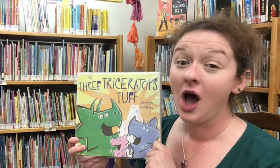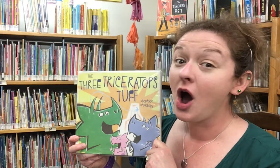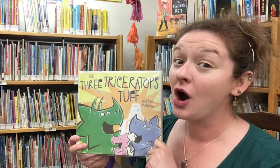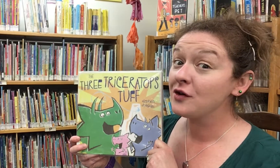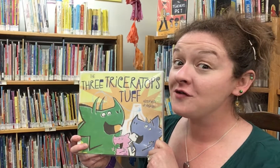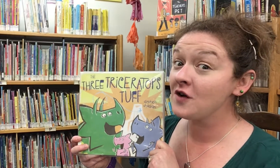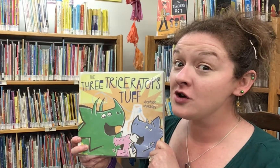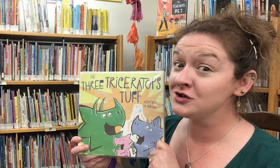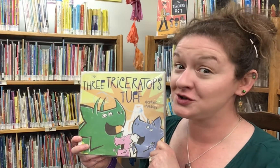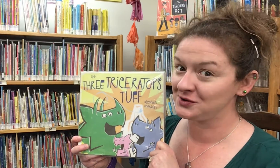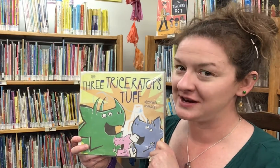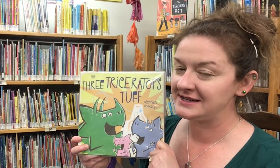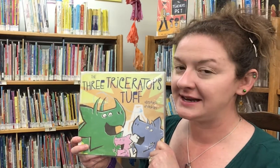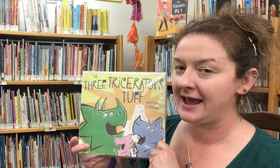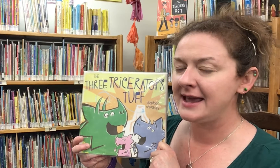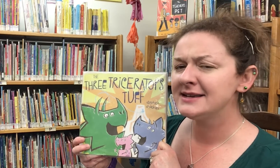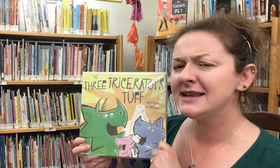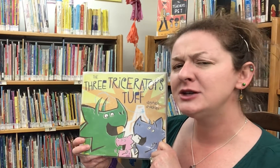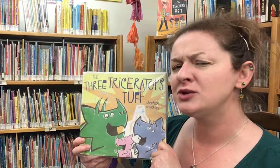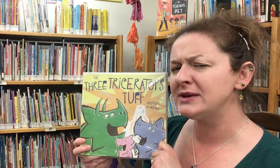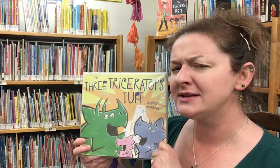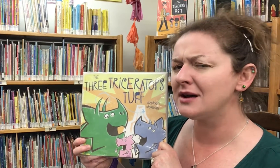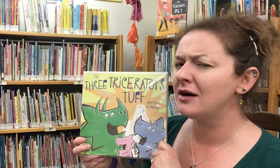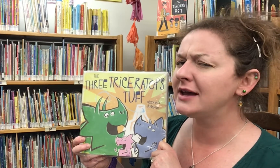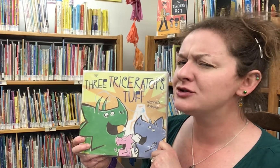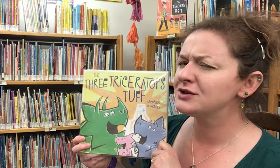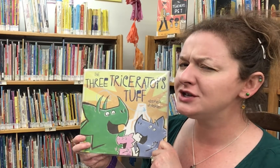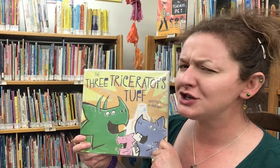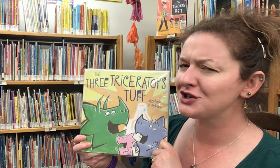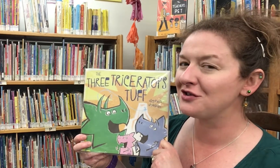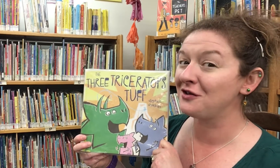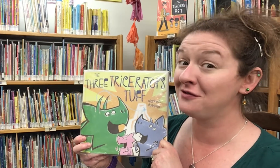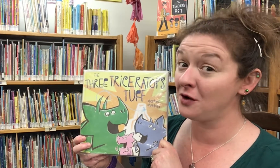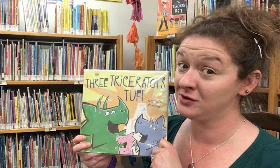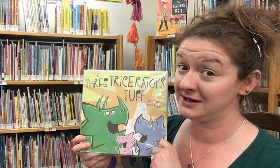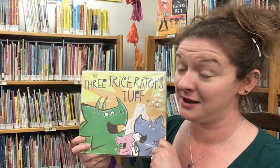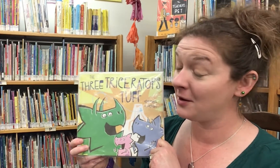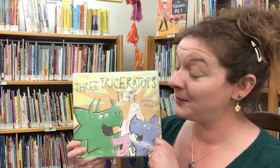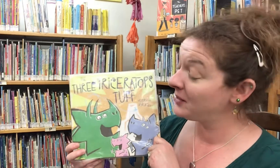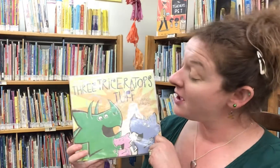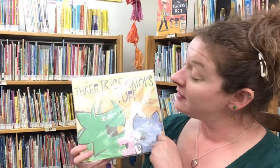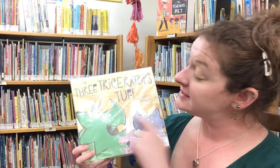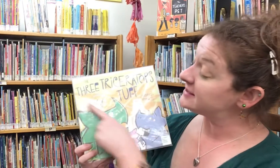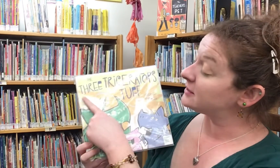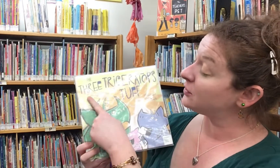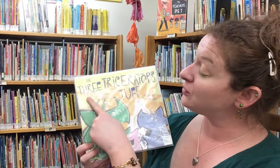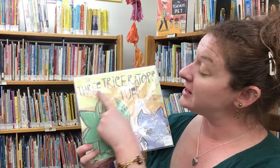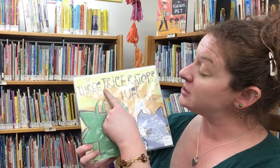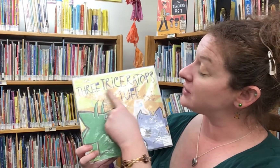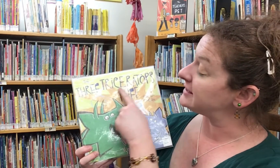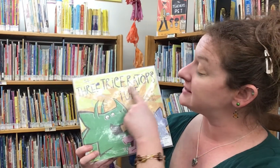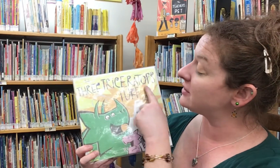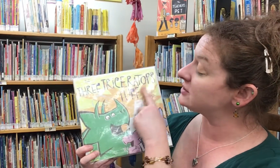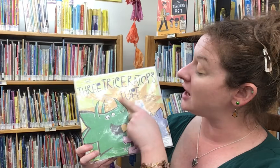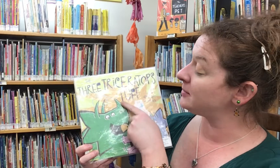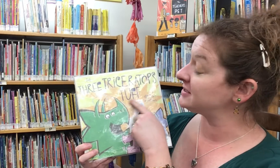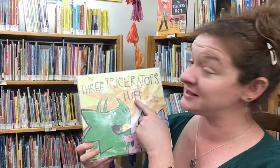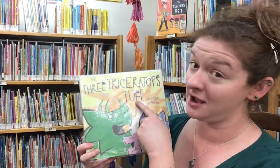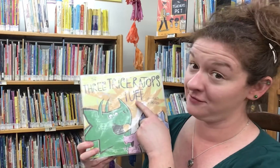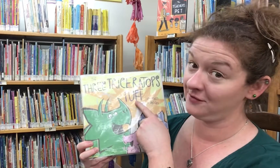Our first story today is a twist on a traditional folk tale. This is the Three Triceratops Tough,